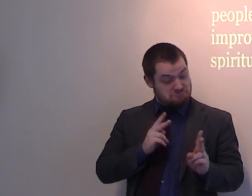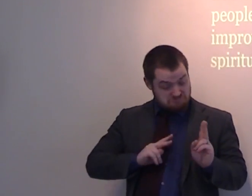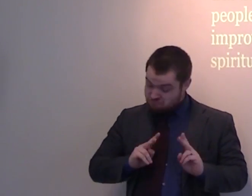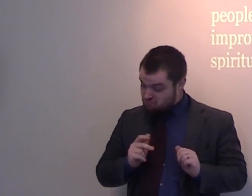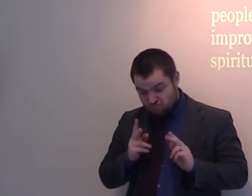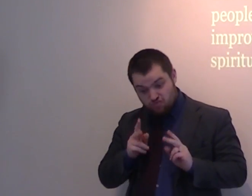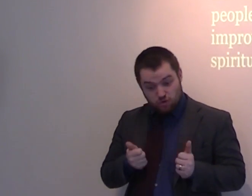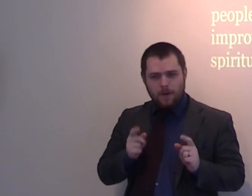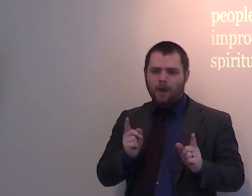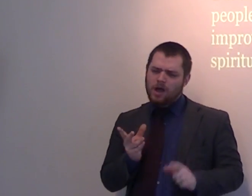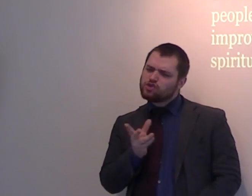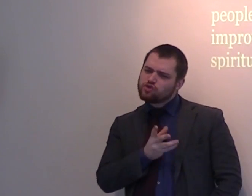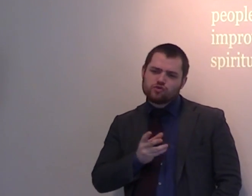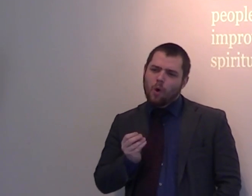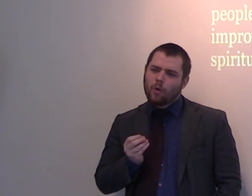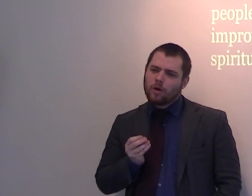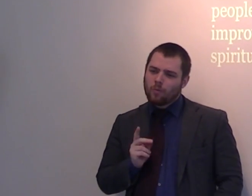but their souls are still spiritually dead.